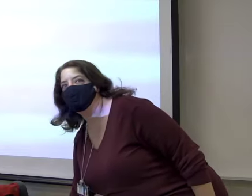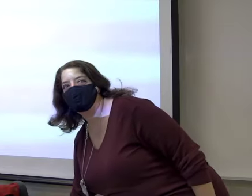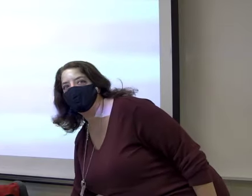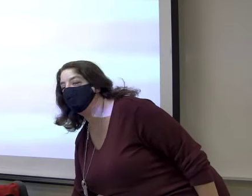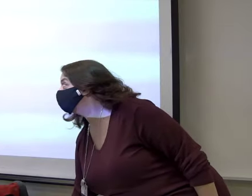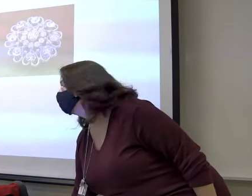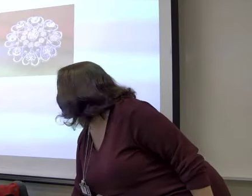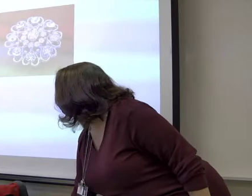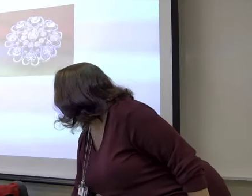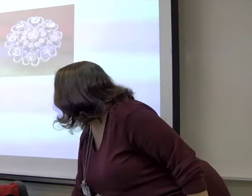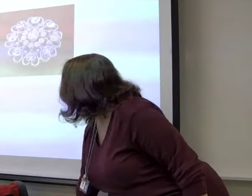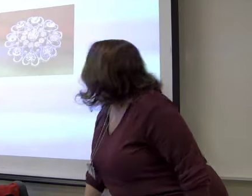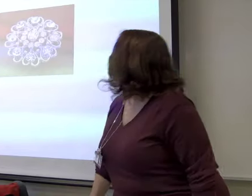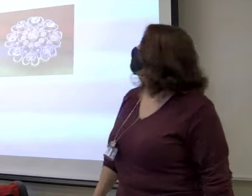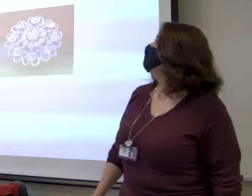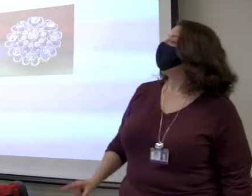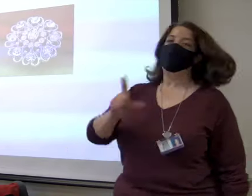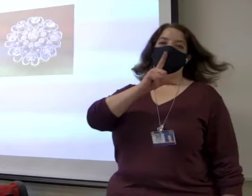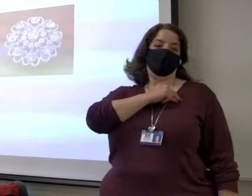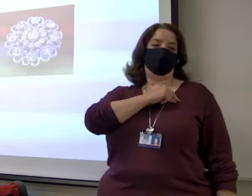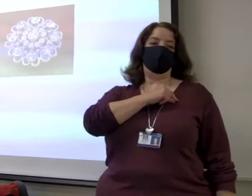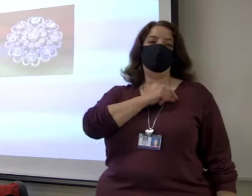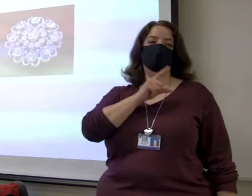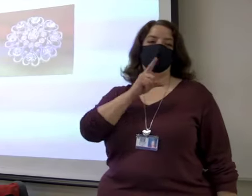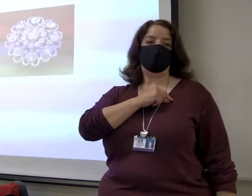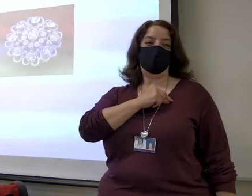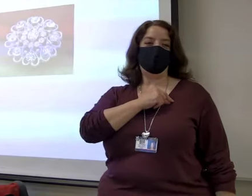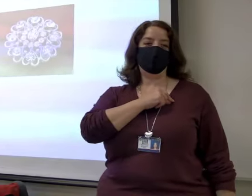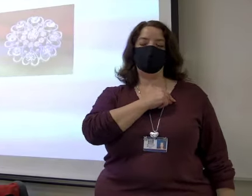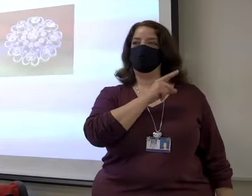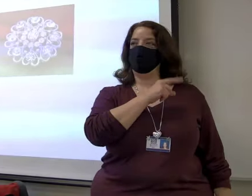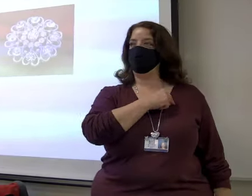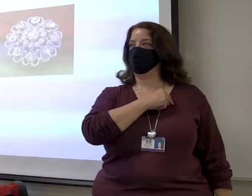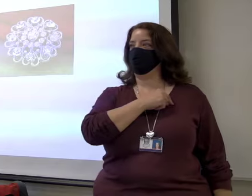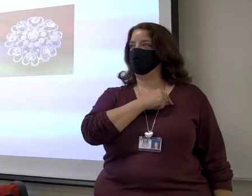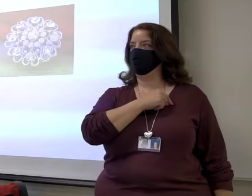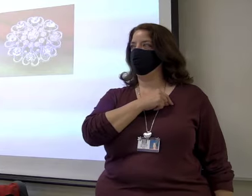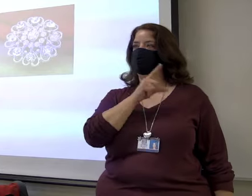professional expert. All right, a brooch or a pin is something you pin on your shirt, right?